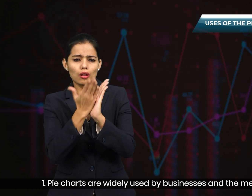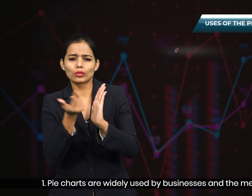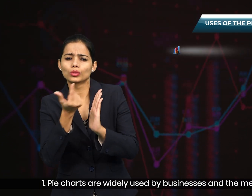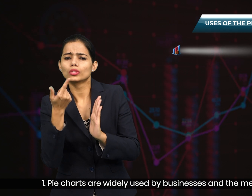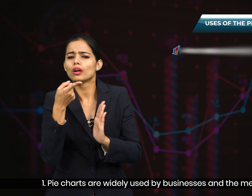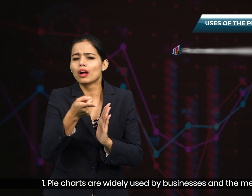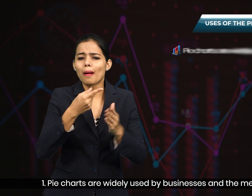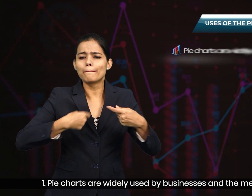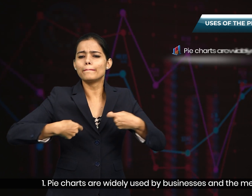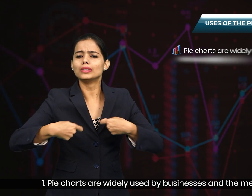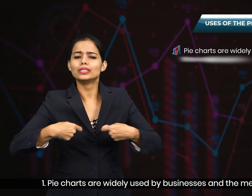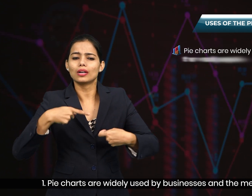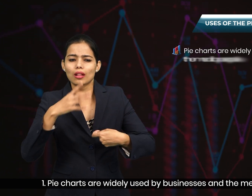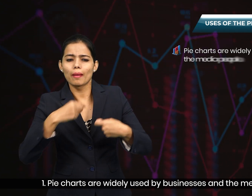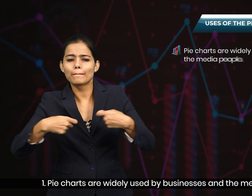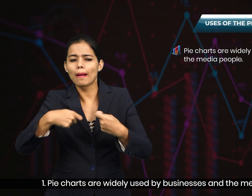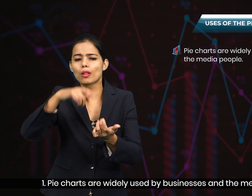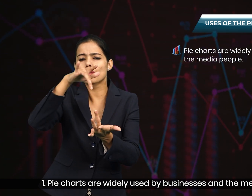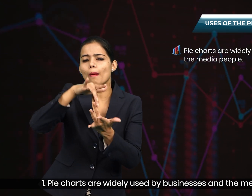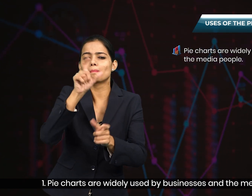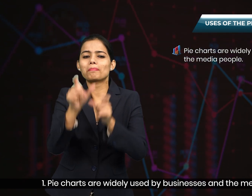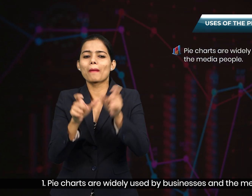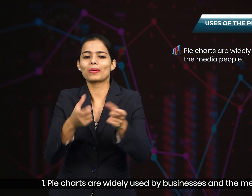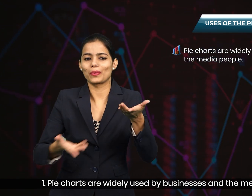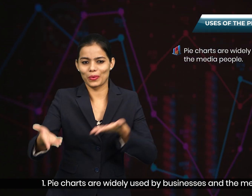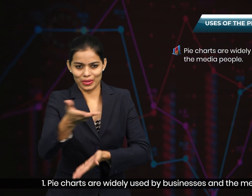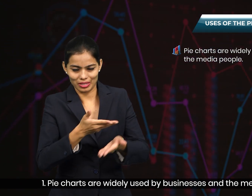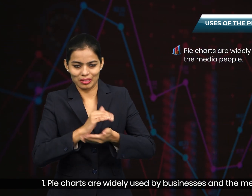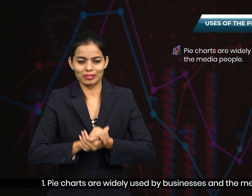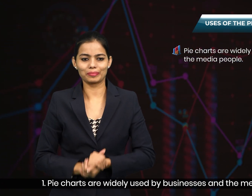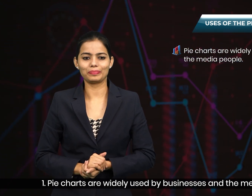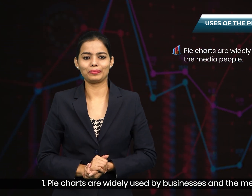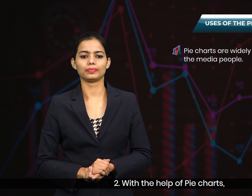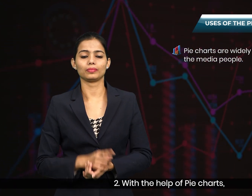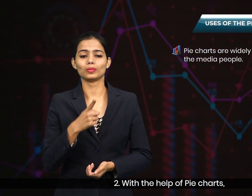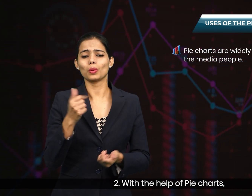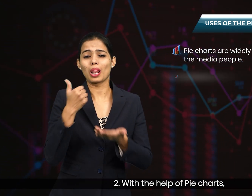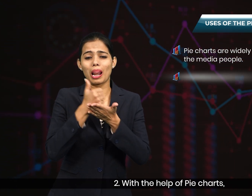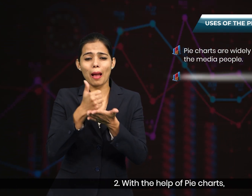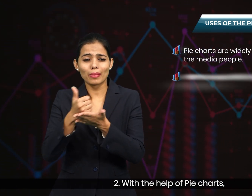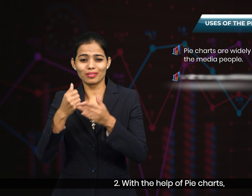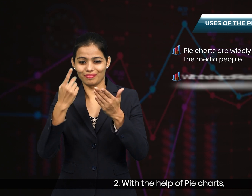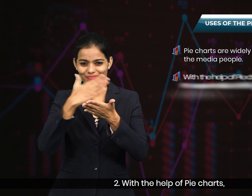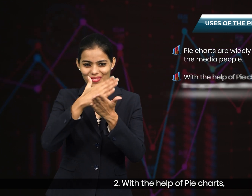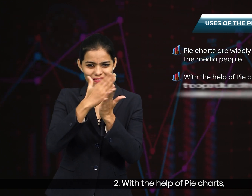Pie charts are widely used by business and the media people. With the help of pie